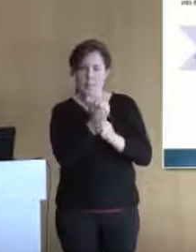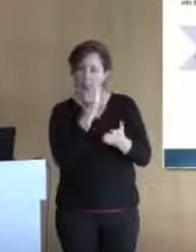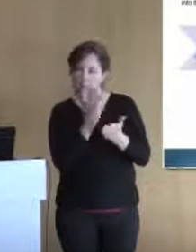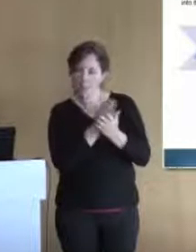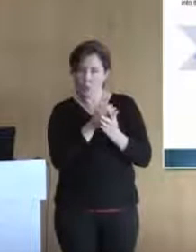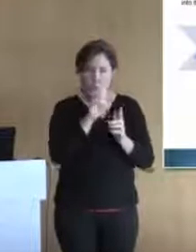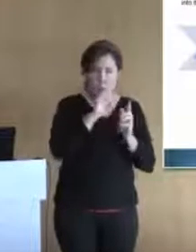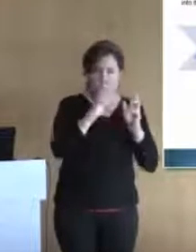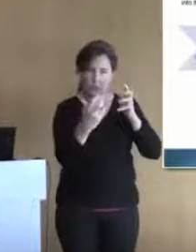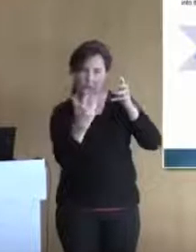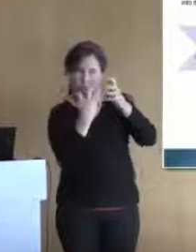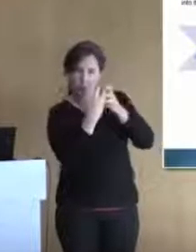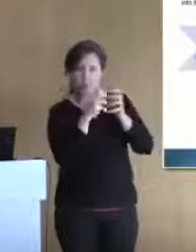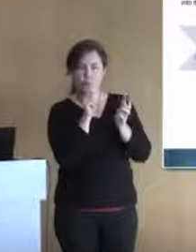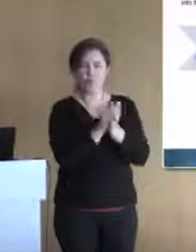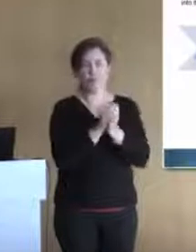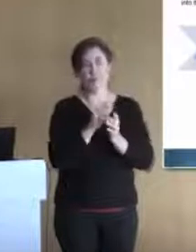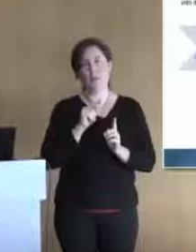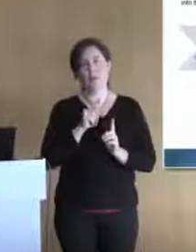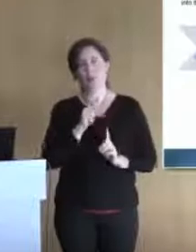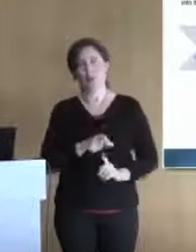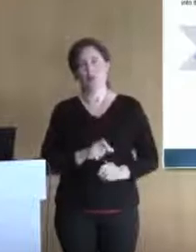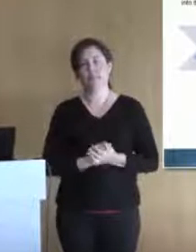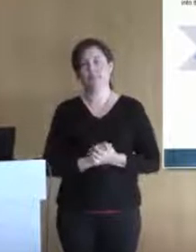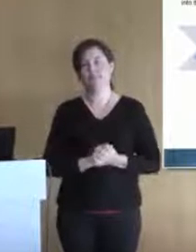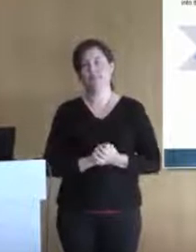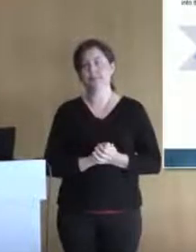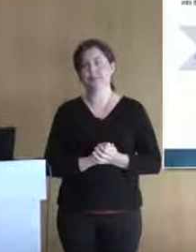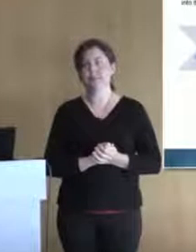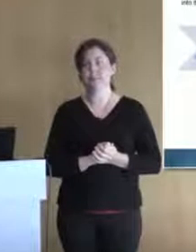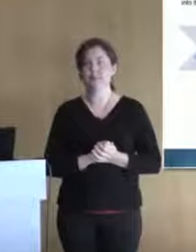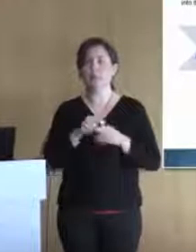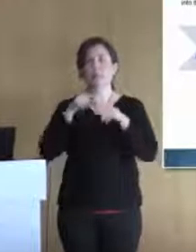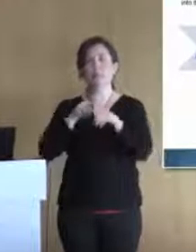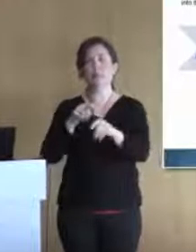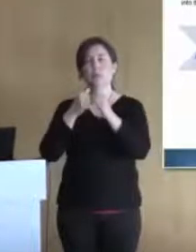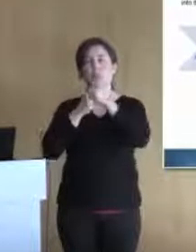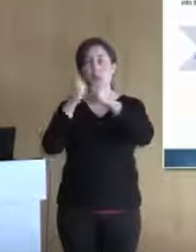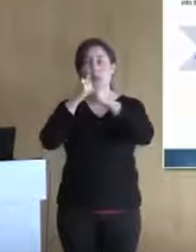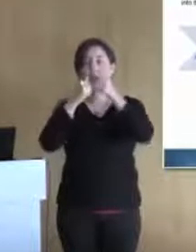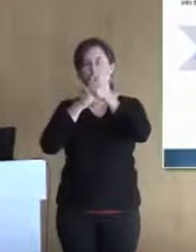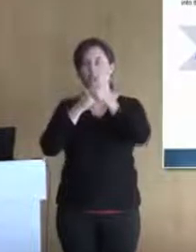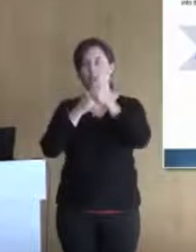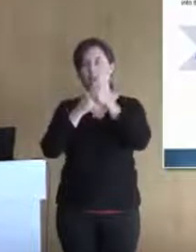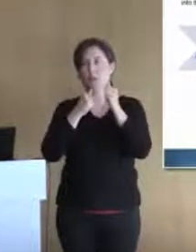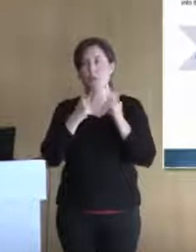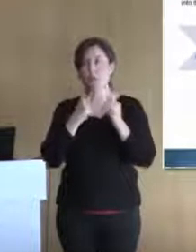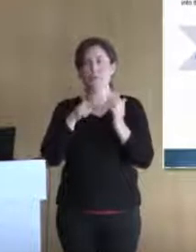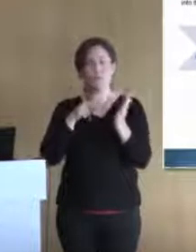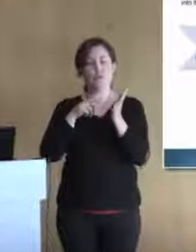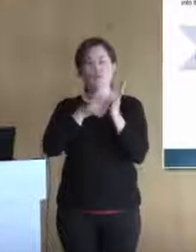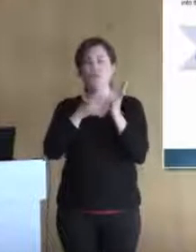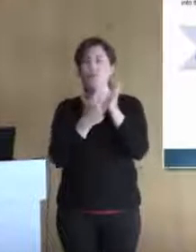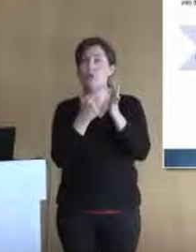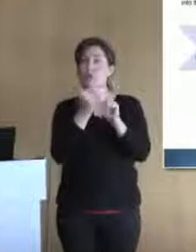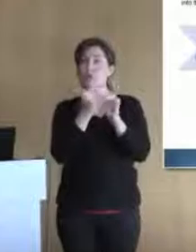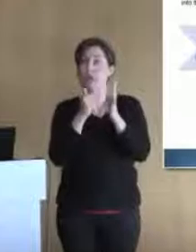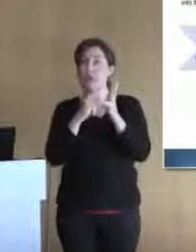there are 15,500 community organisation applications, and we have to look at